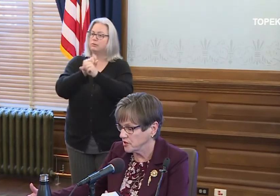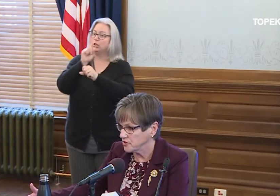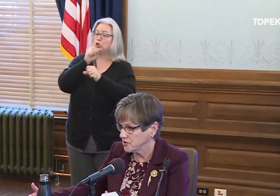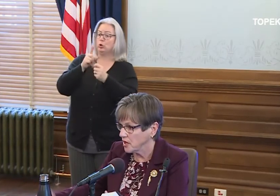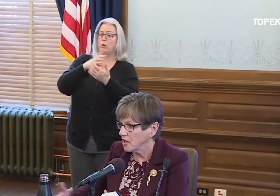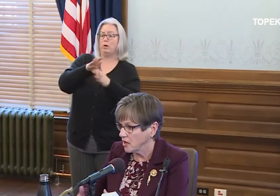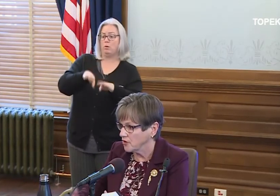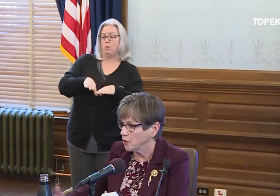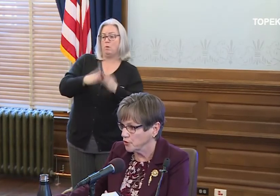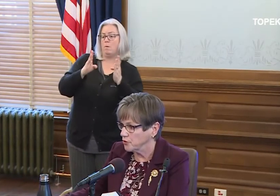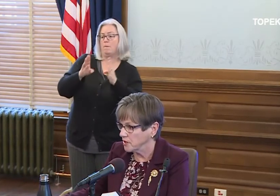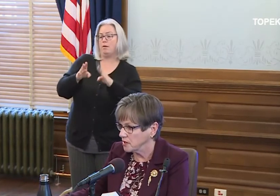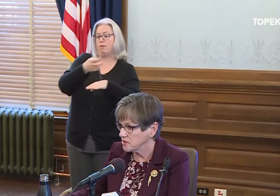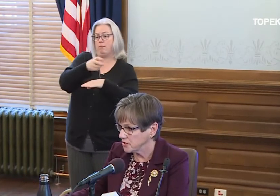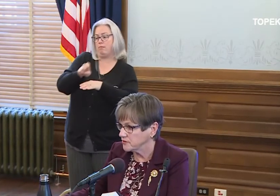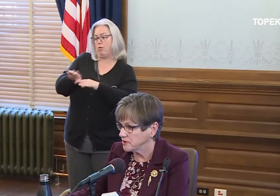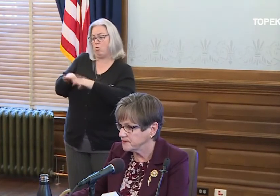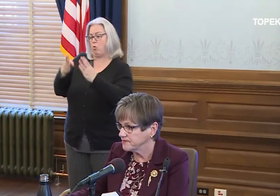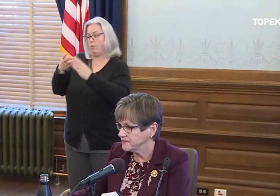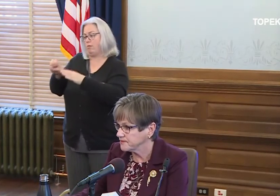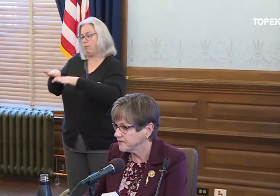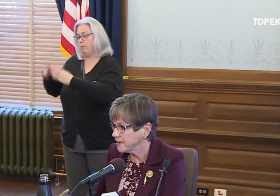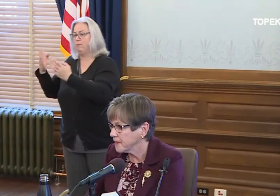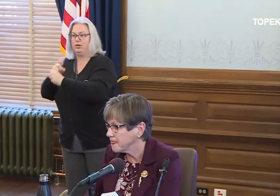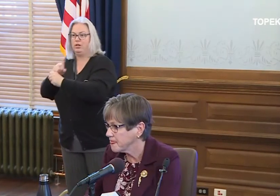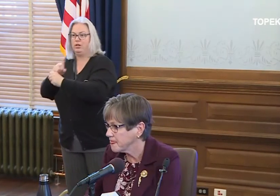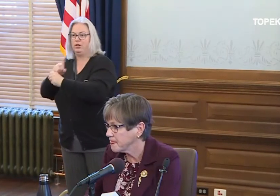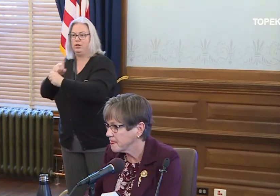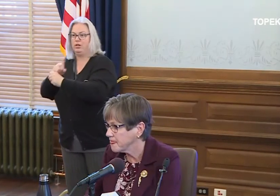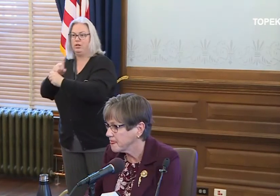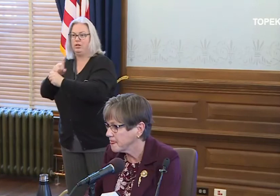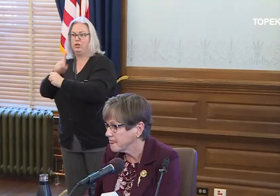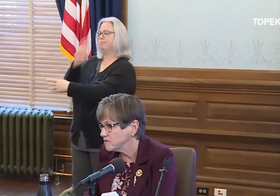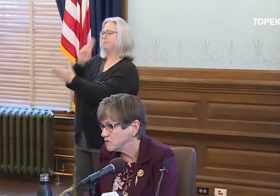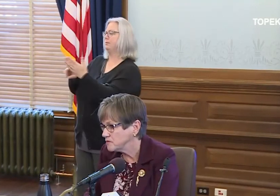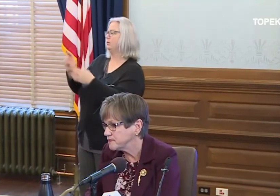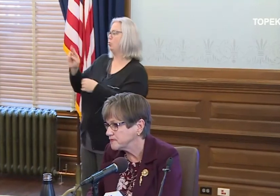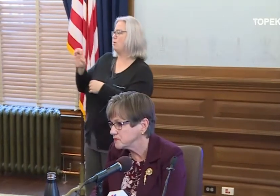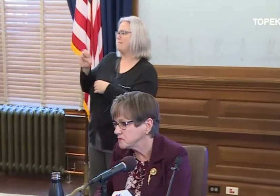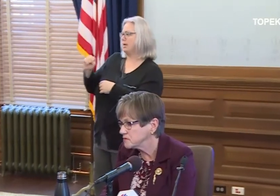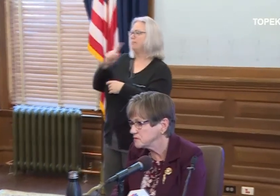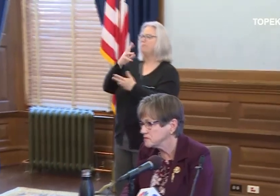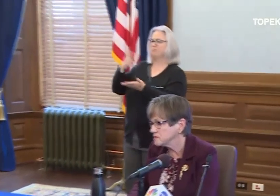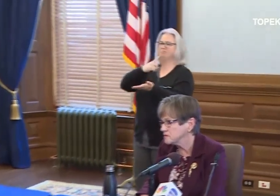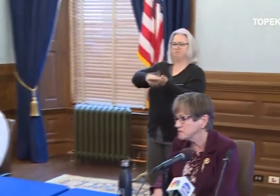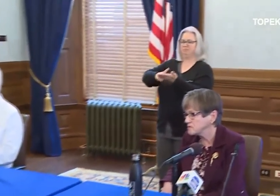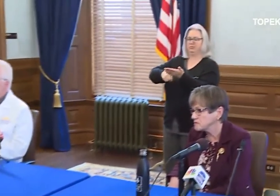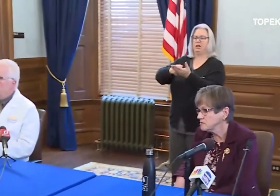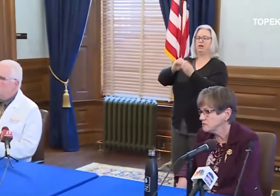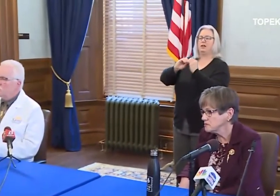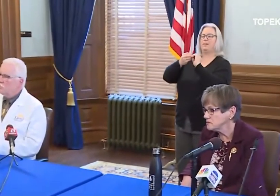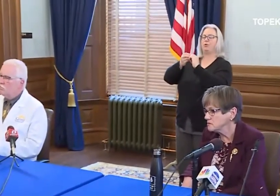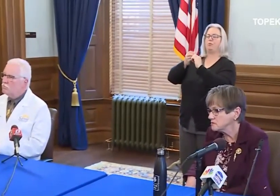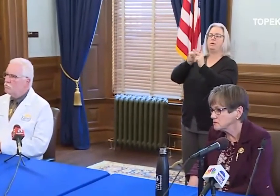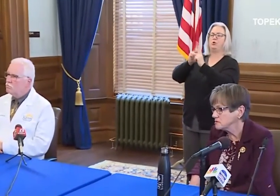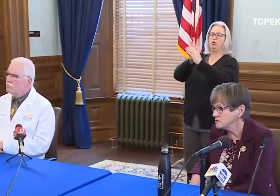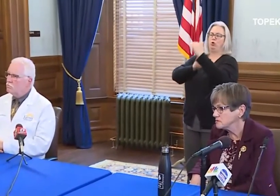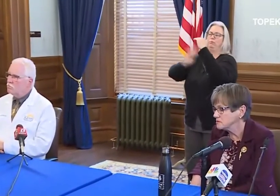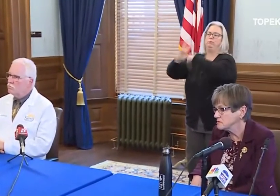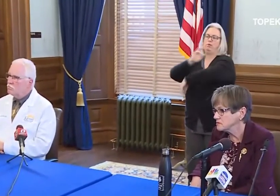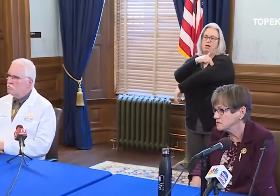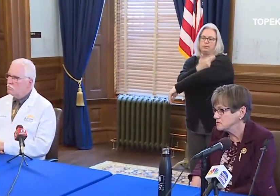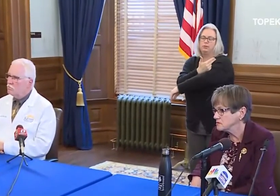these phases, that we're doing it safely. Secretary Norman, we talked about hospitalizations and deaths last time, kind of percentage of